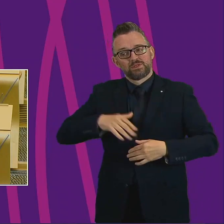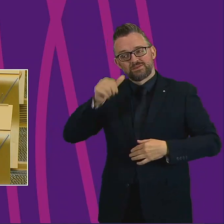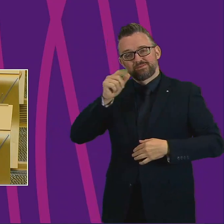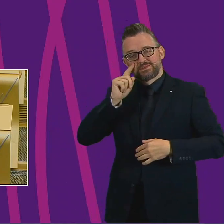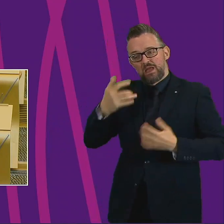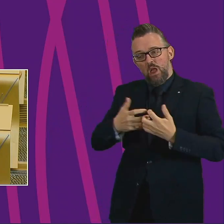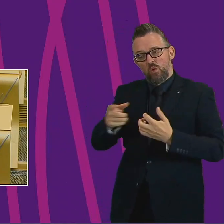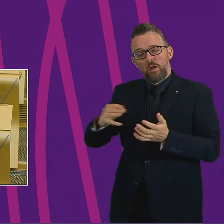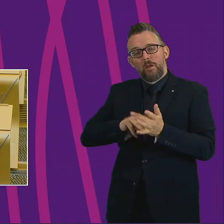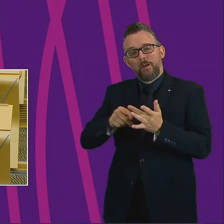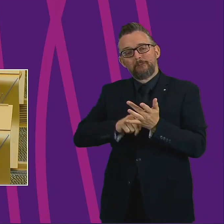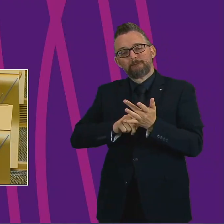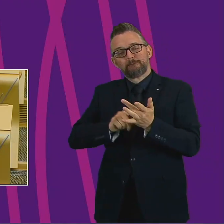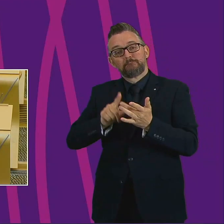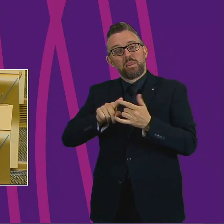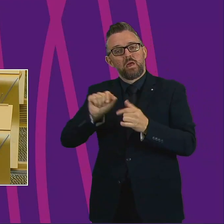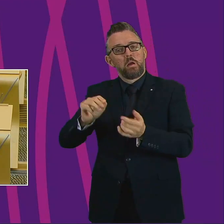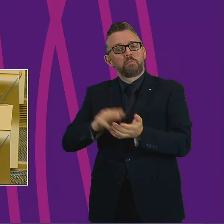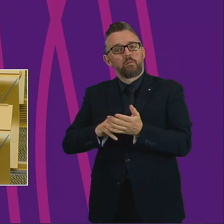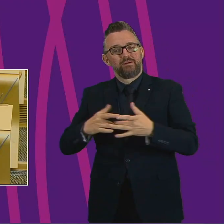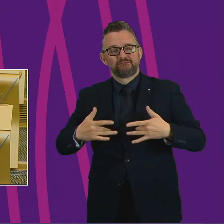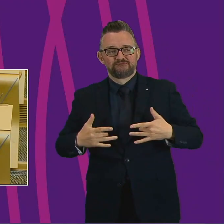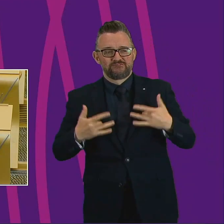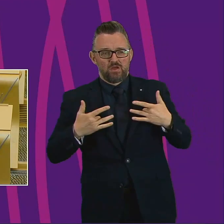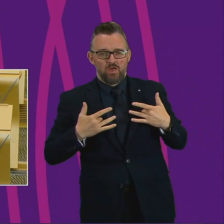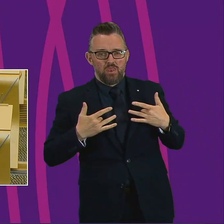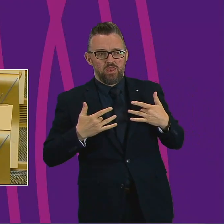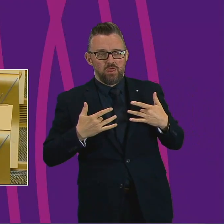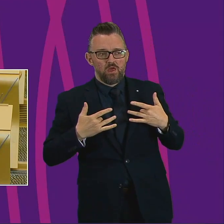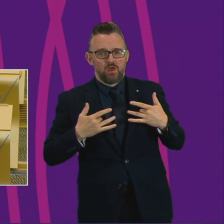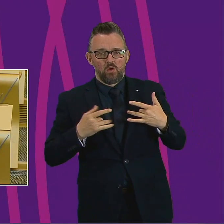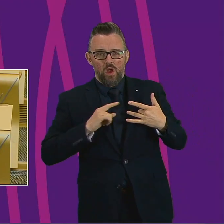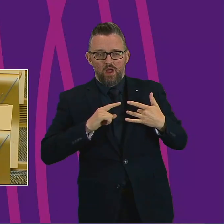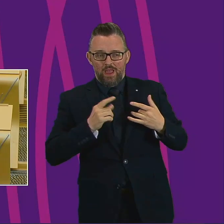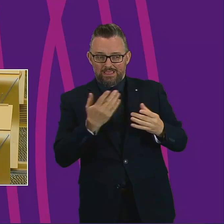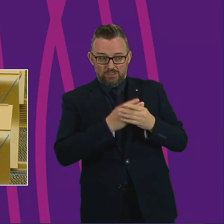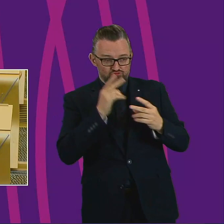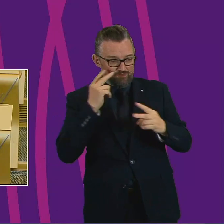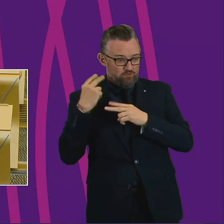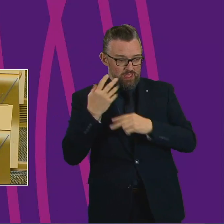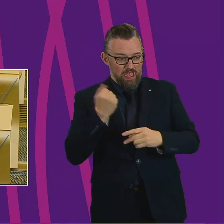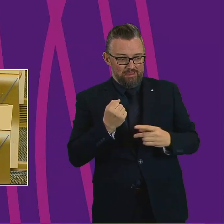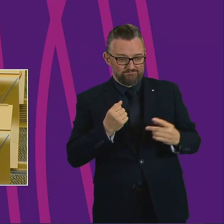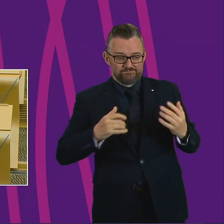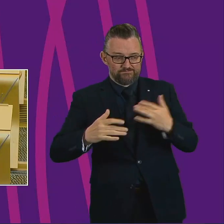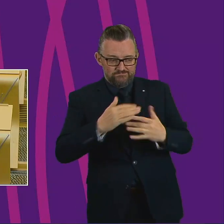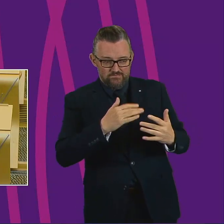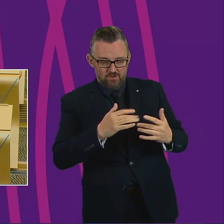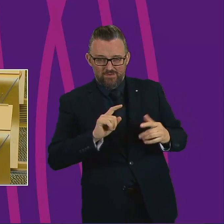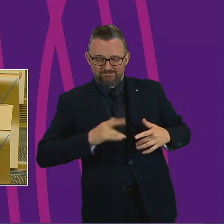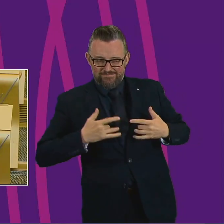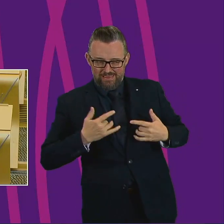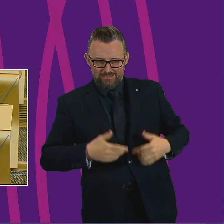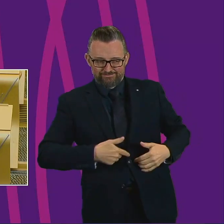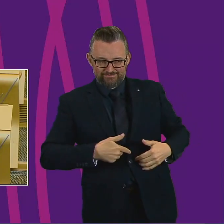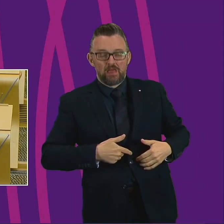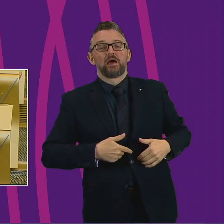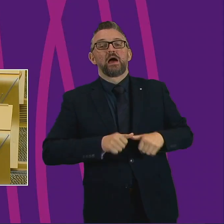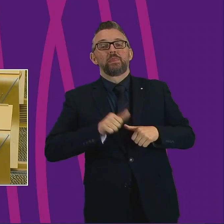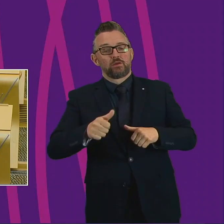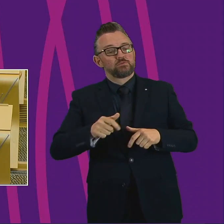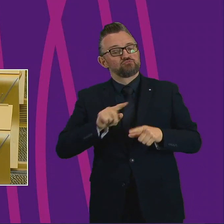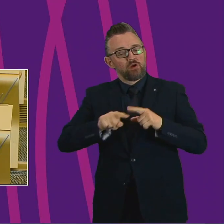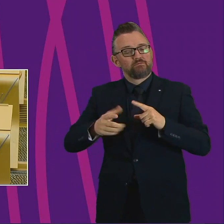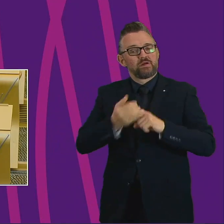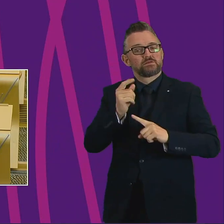mum feels as a consequence of the case review in her daughter's case, and then we will see if there are further steps that we